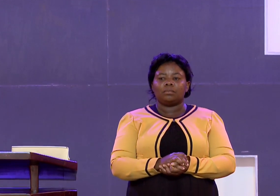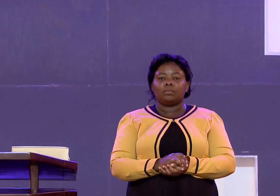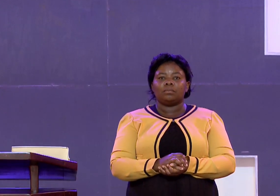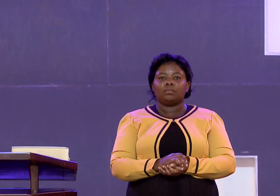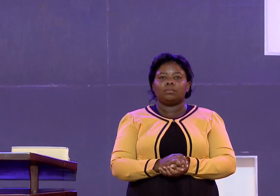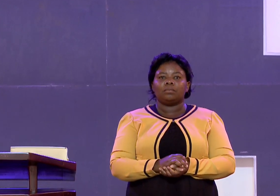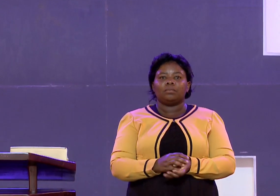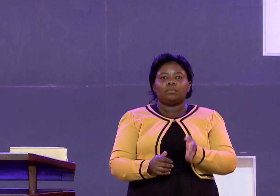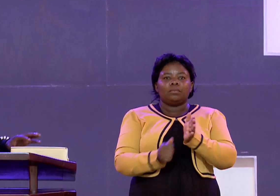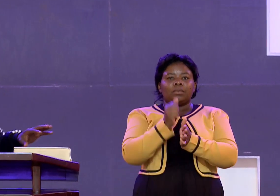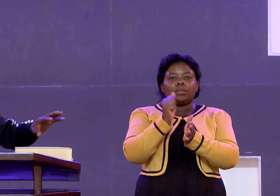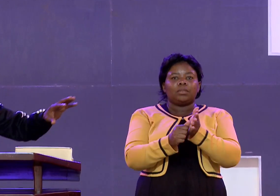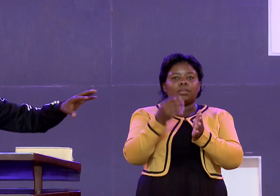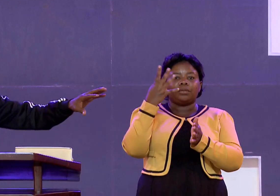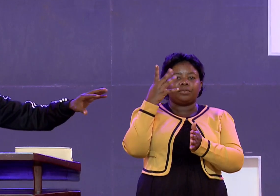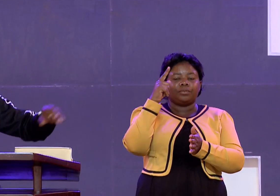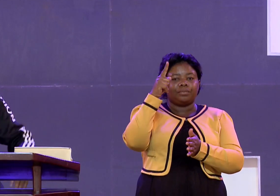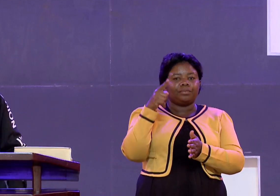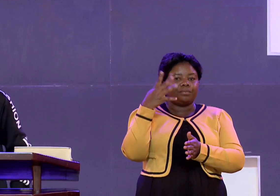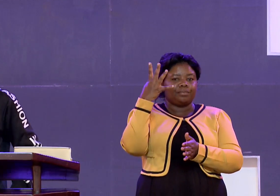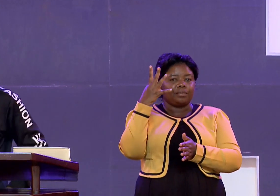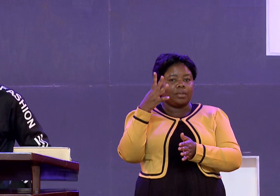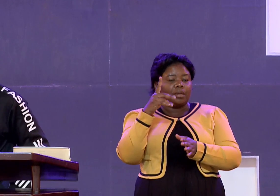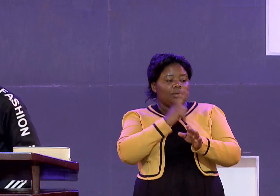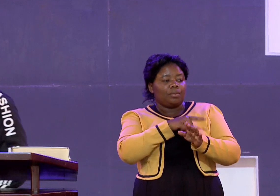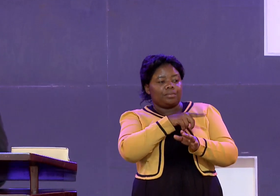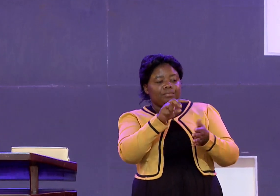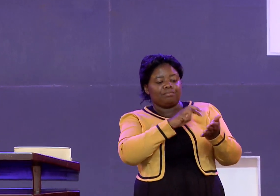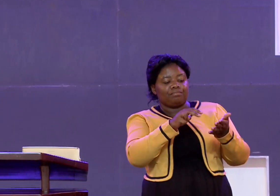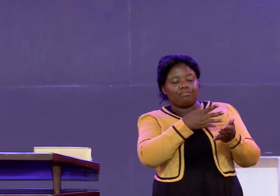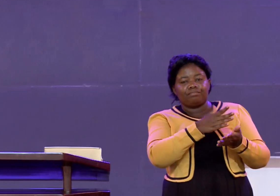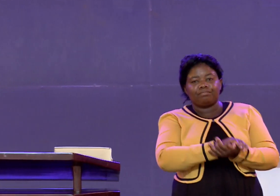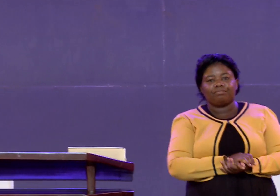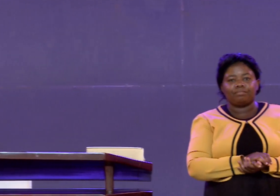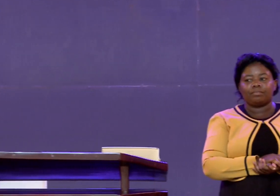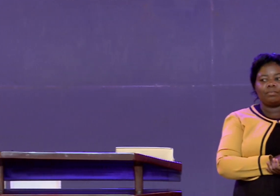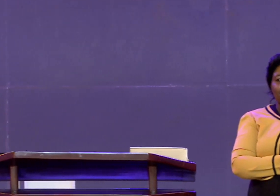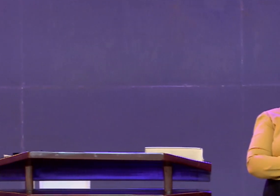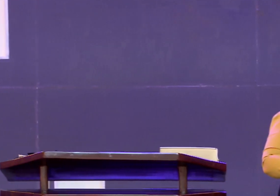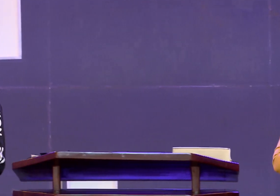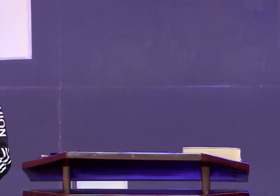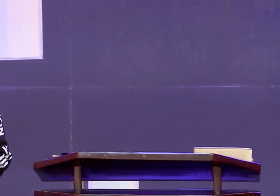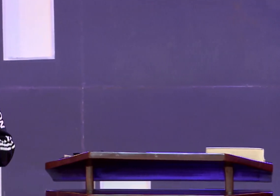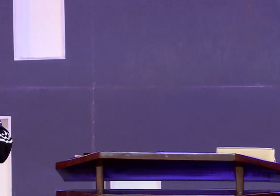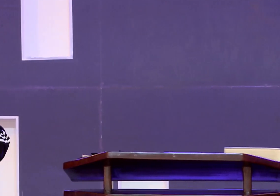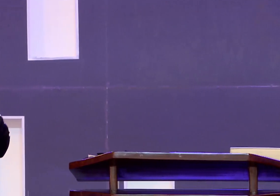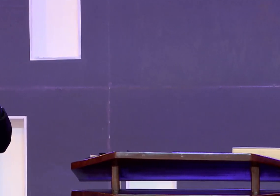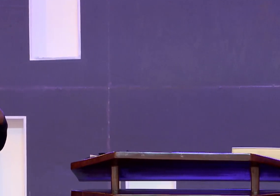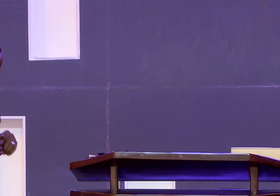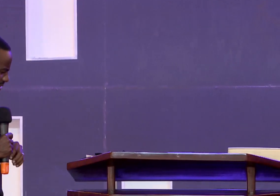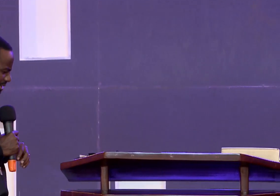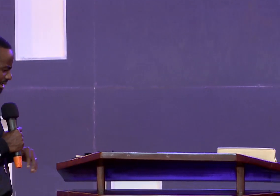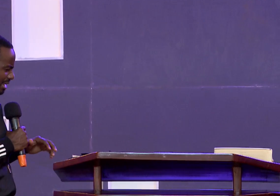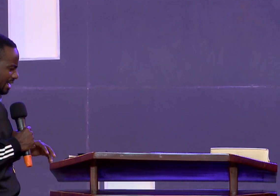Daniel Suleyo Kuna oro kuna. So as she's going to read, when they talk about humility,